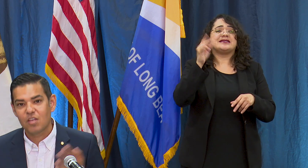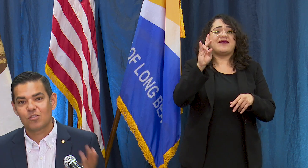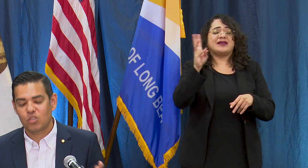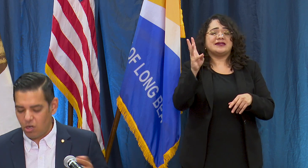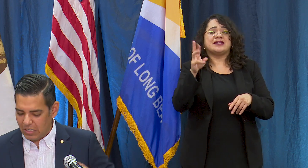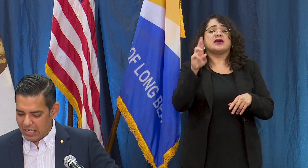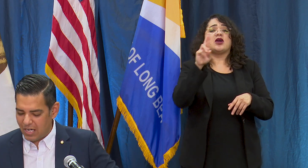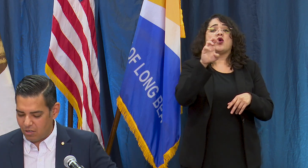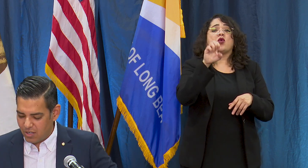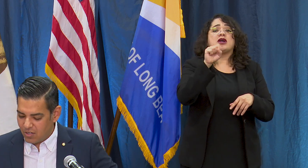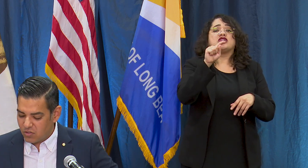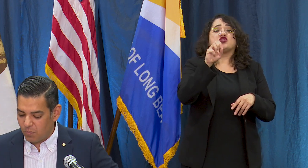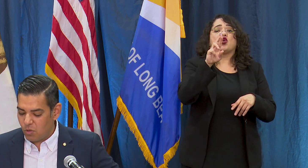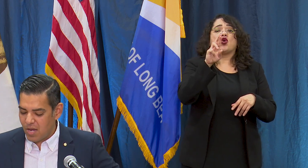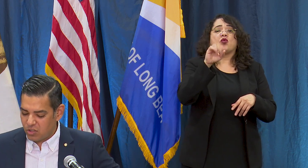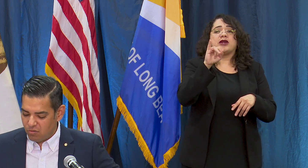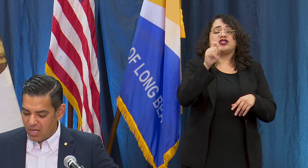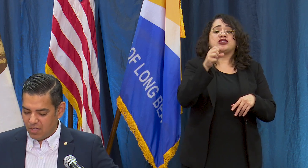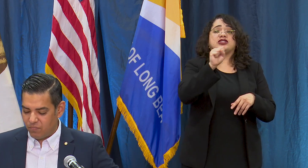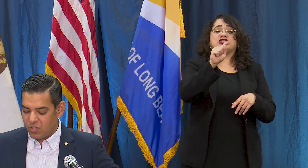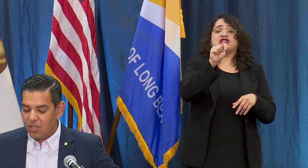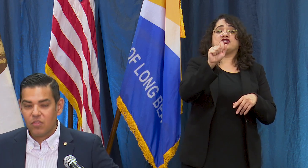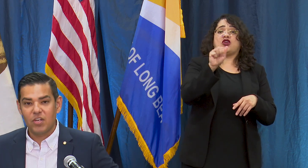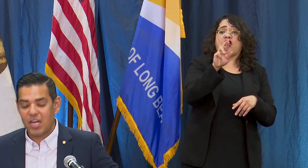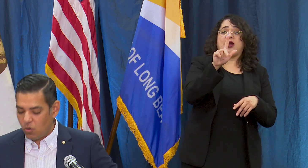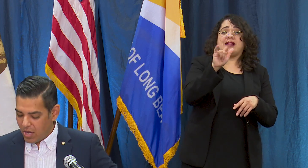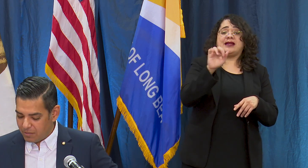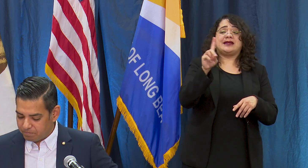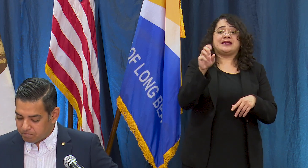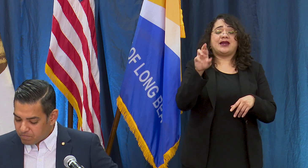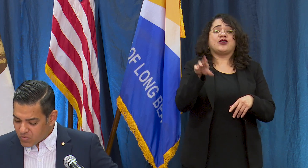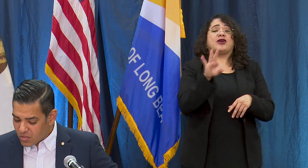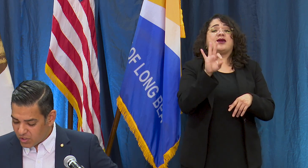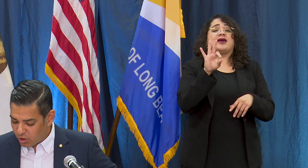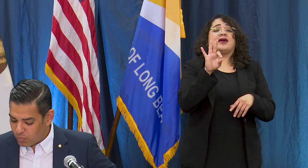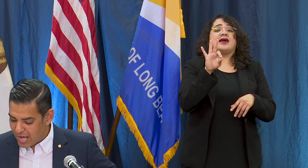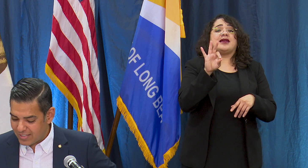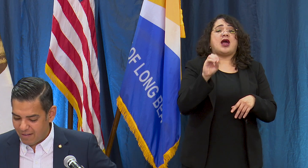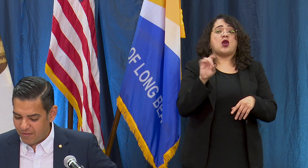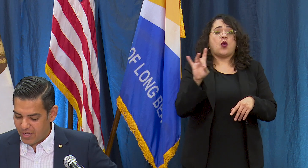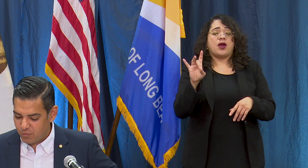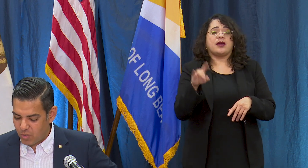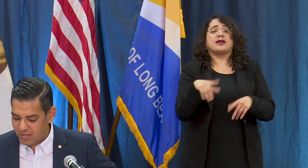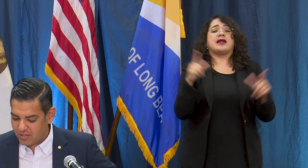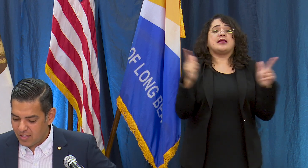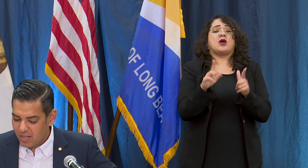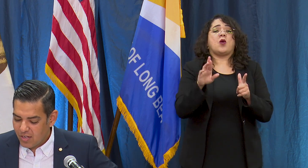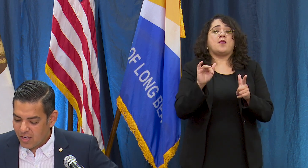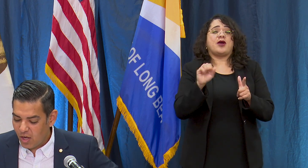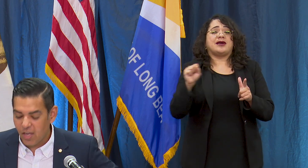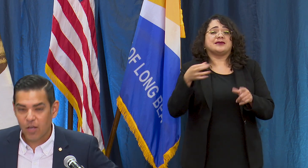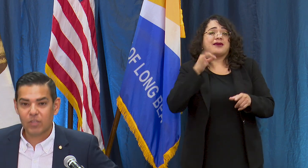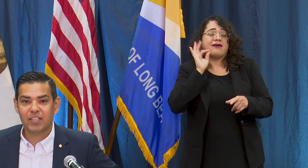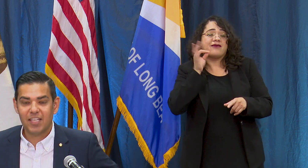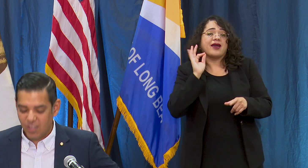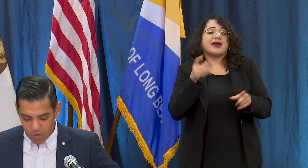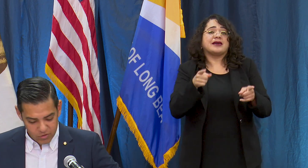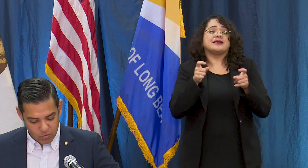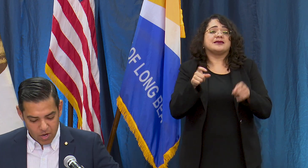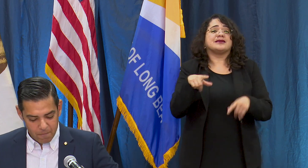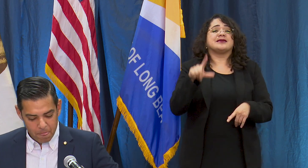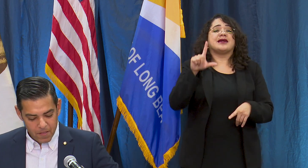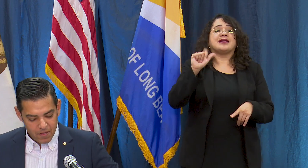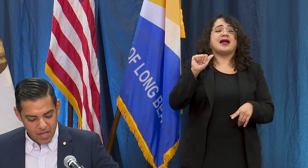Restoration, Starling Diner, Taboo Mediterranean, the 908, the Little Brass Cafe Express, La